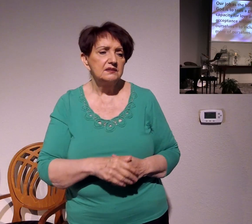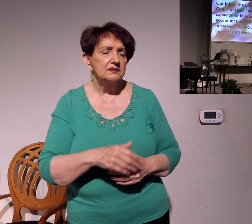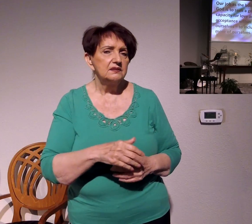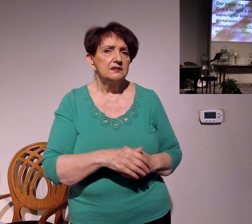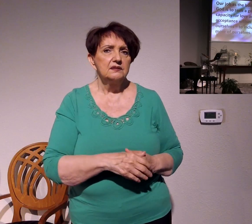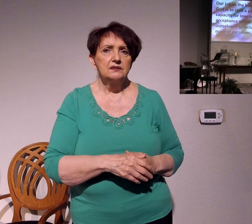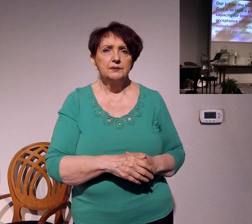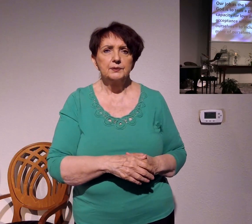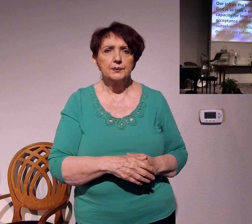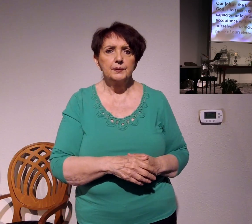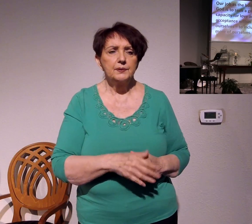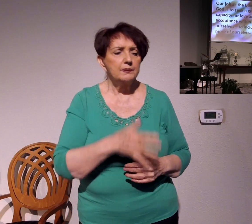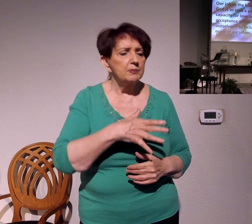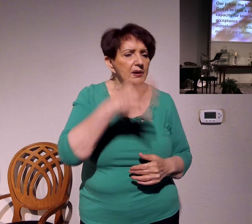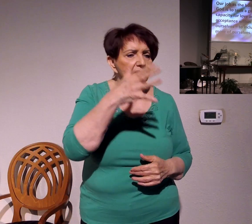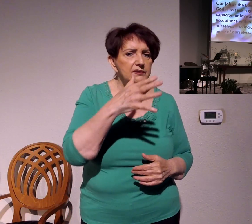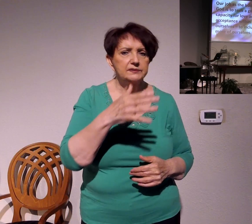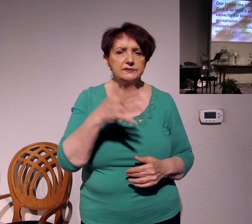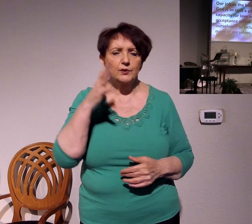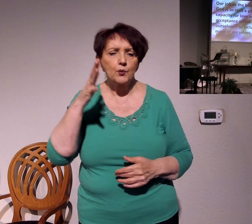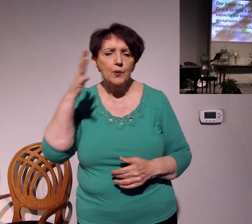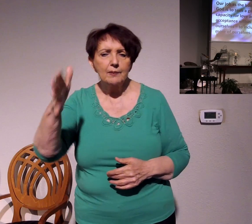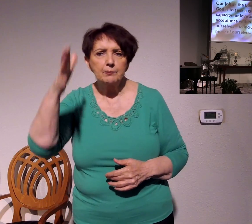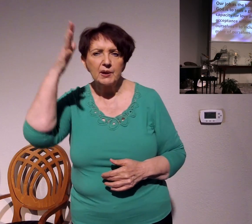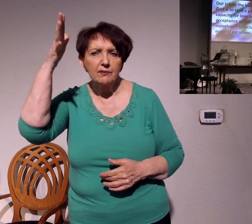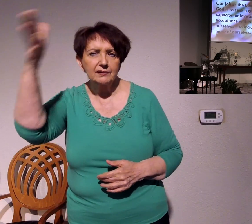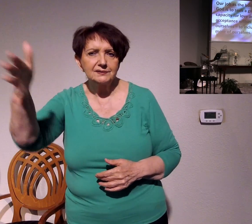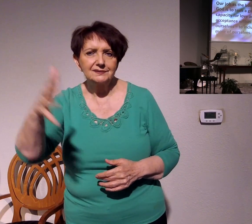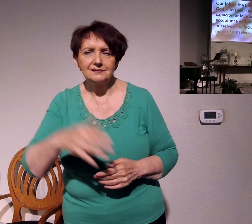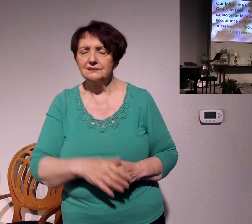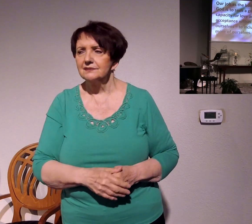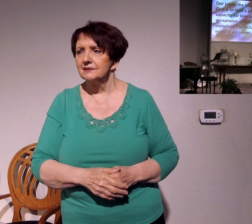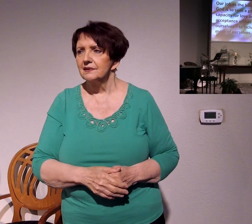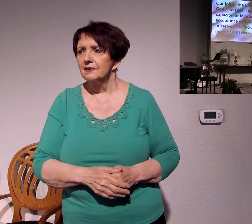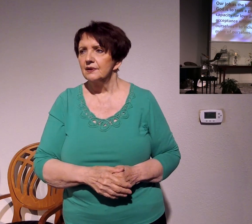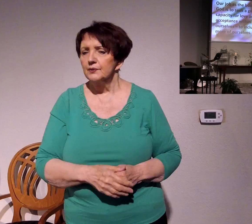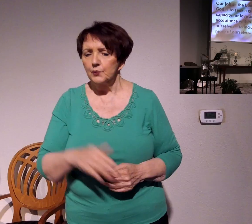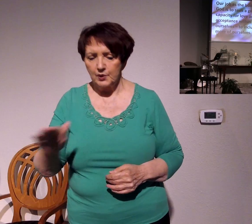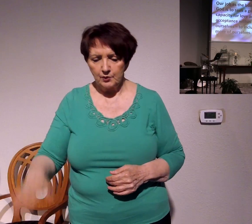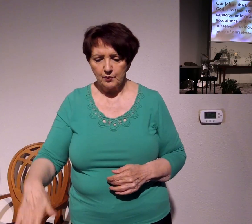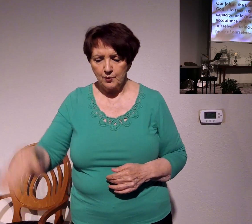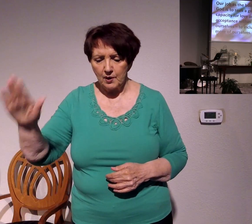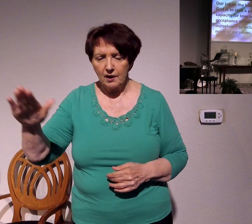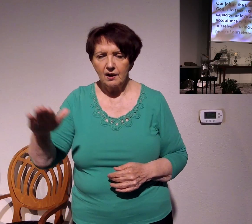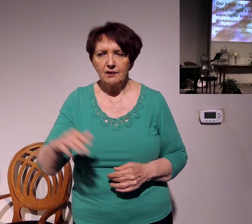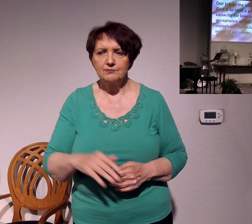parents, the grandparents, where you grew up,